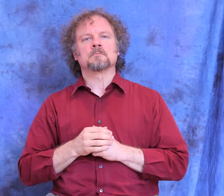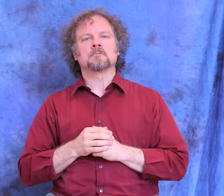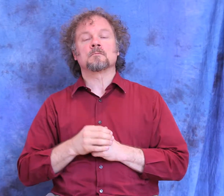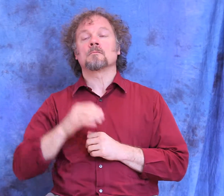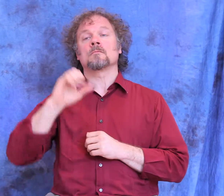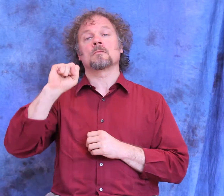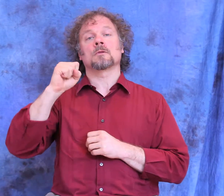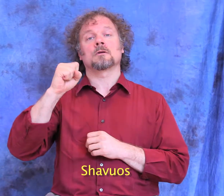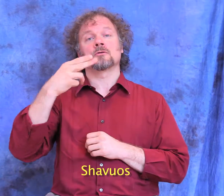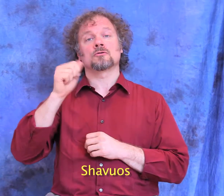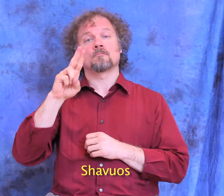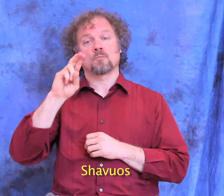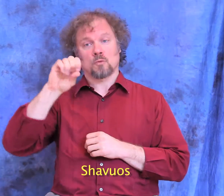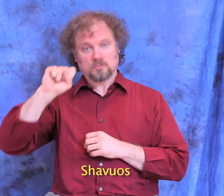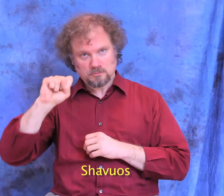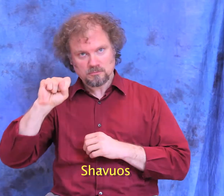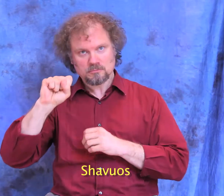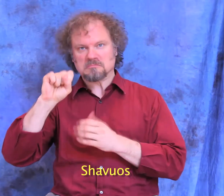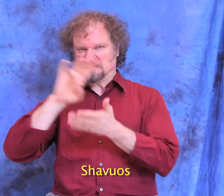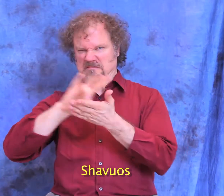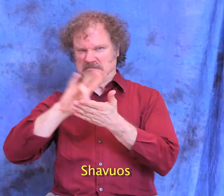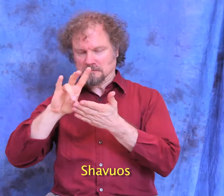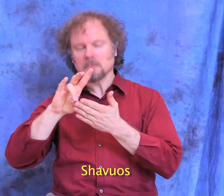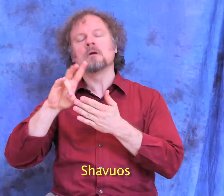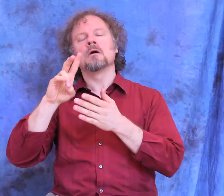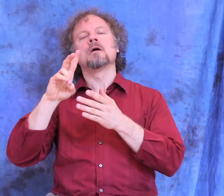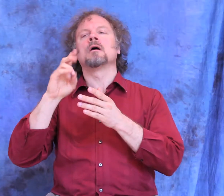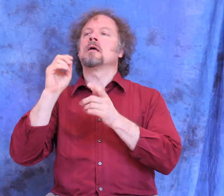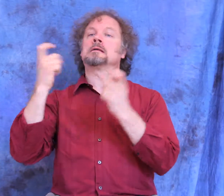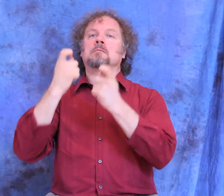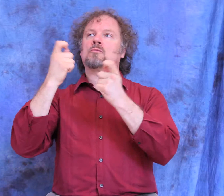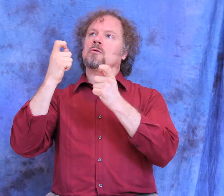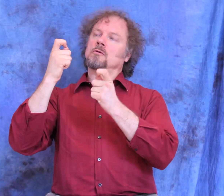Shavuos celebrates the giving of the Torah to the Jews.